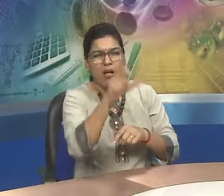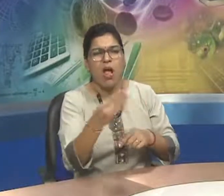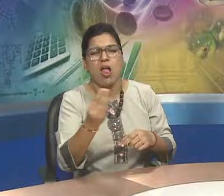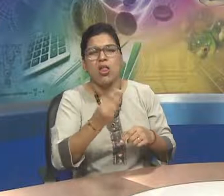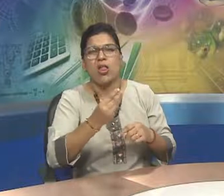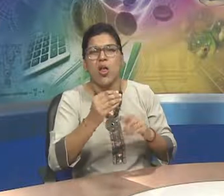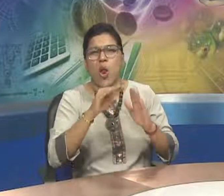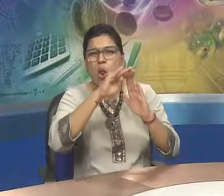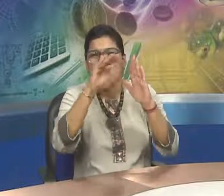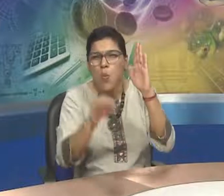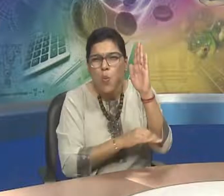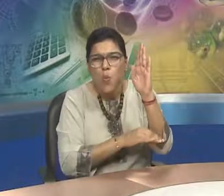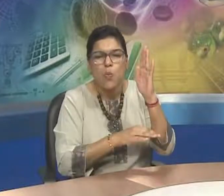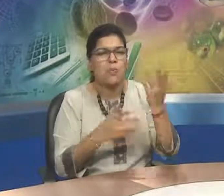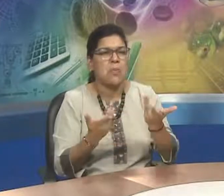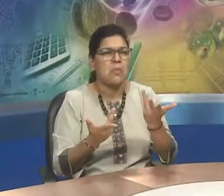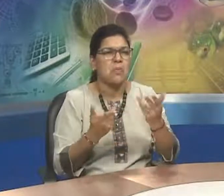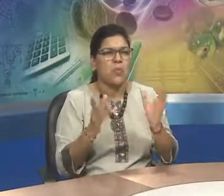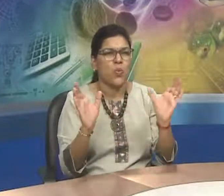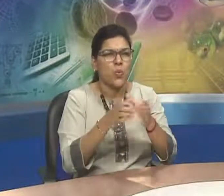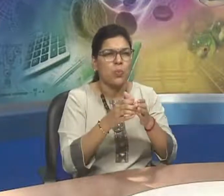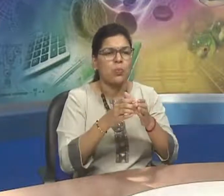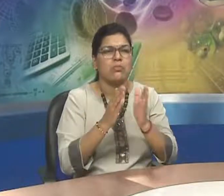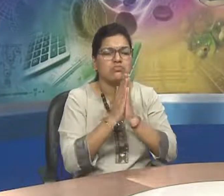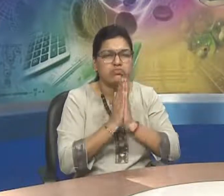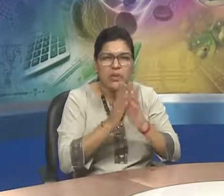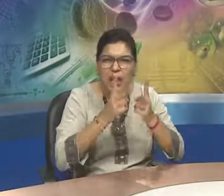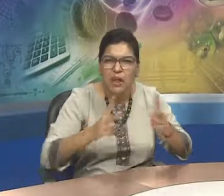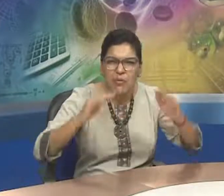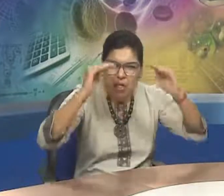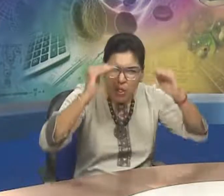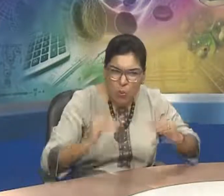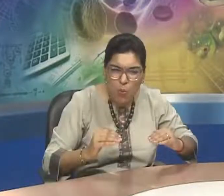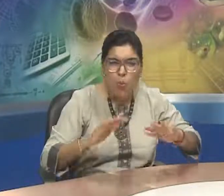work, so that is known as slavery.